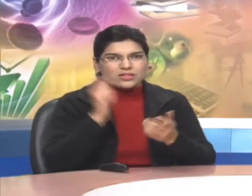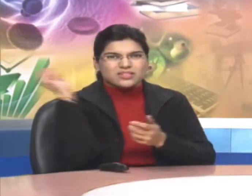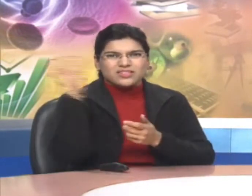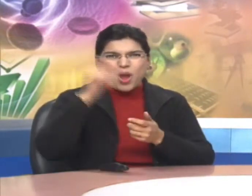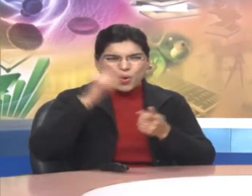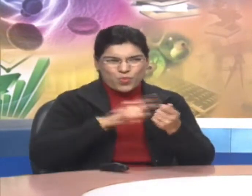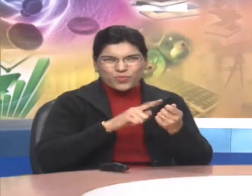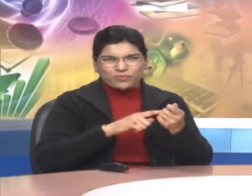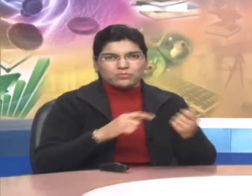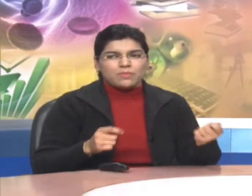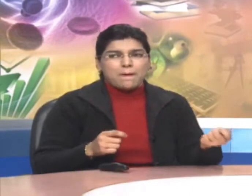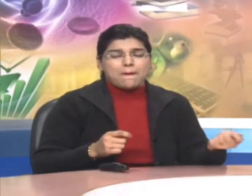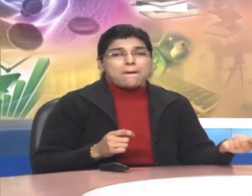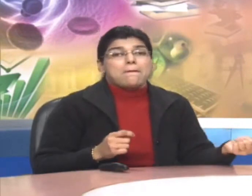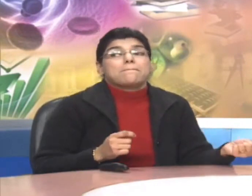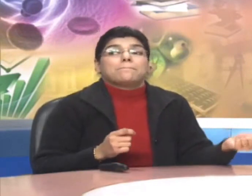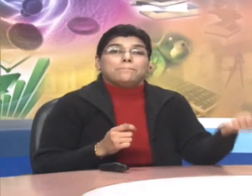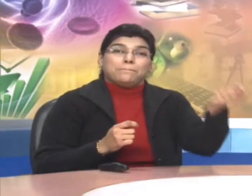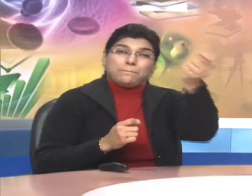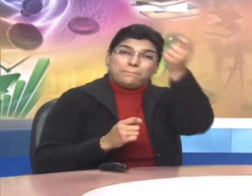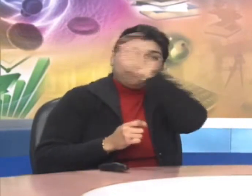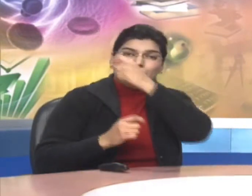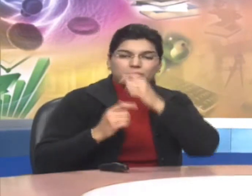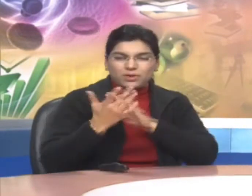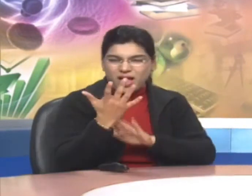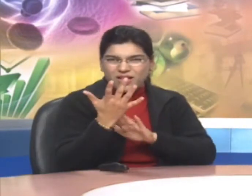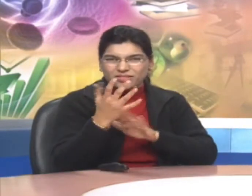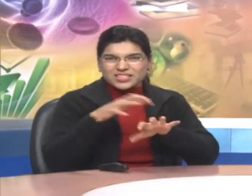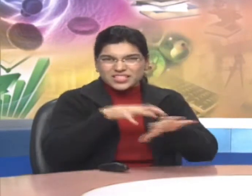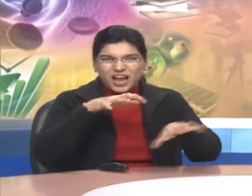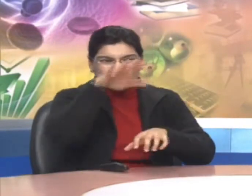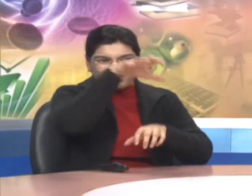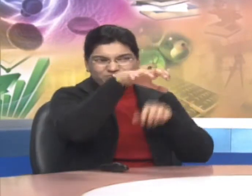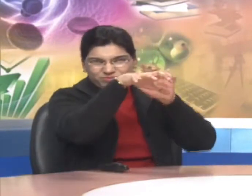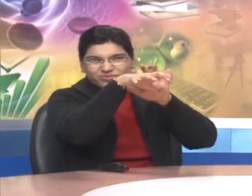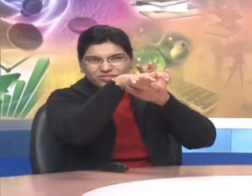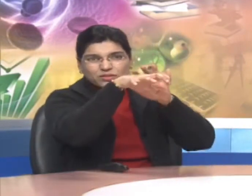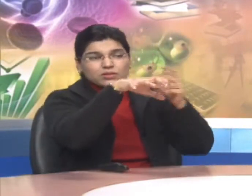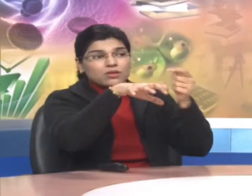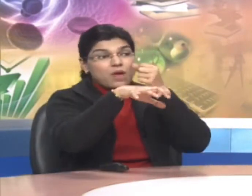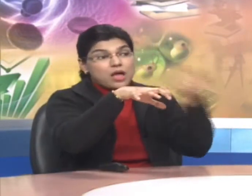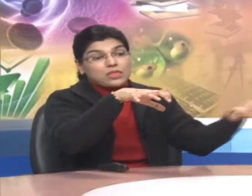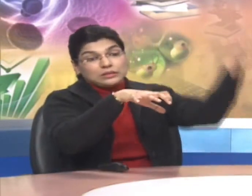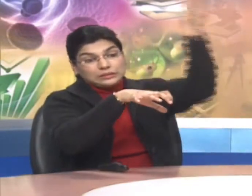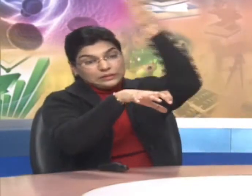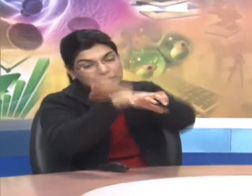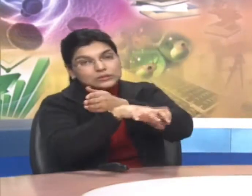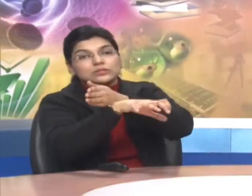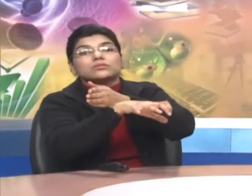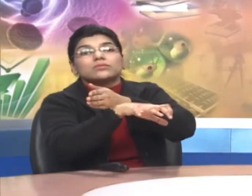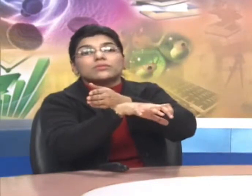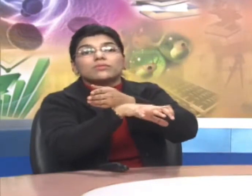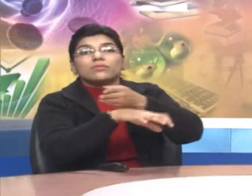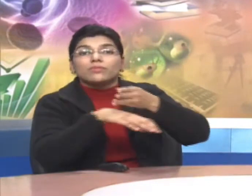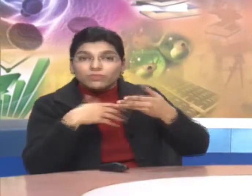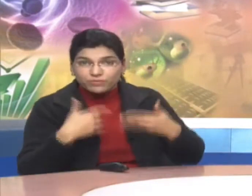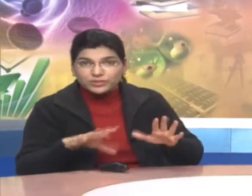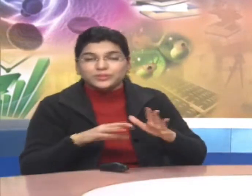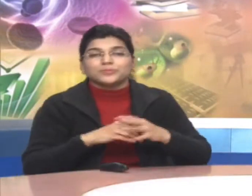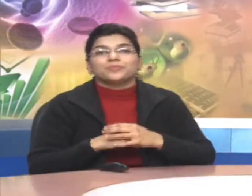marvelously agile leap. He avoided the paw and brought his axe down to